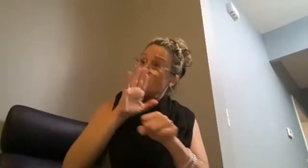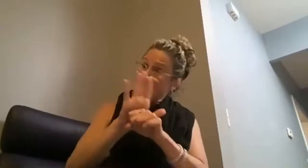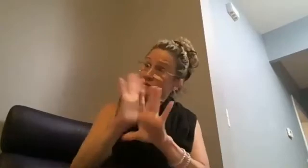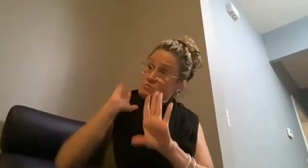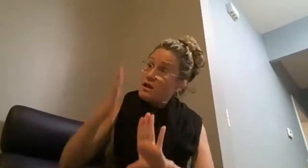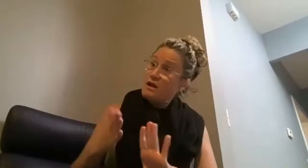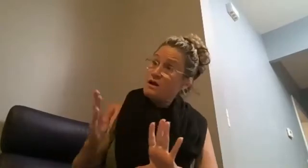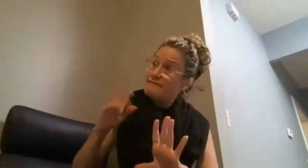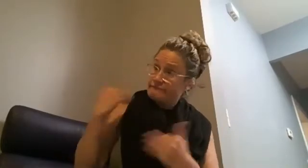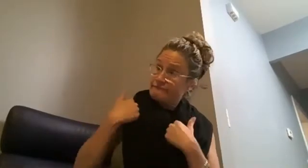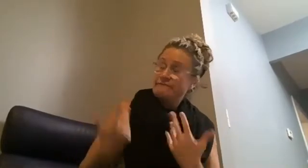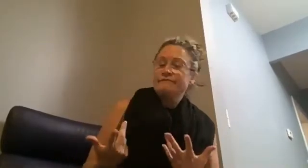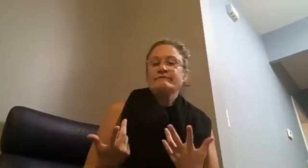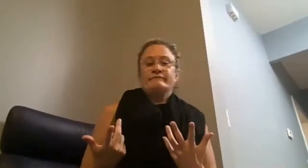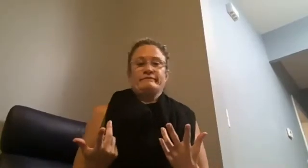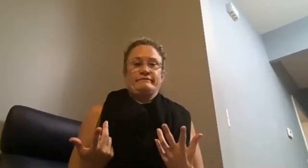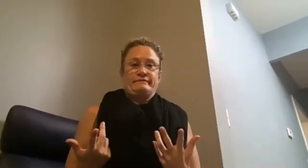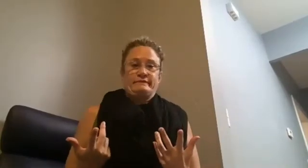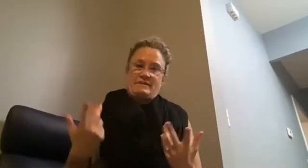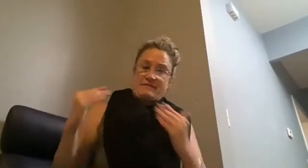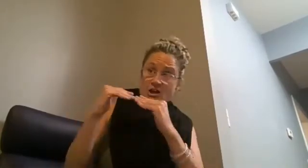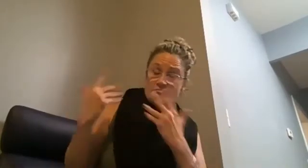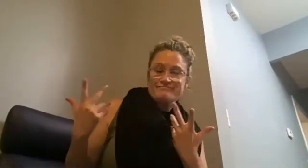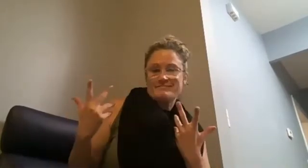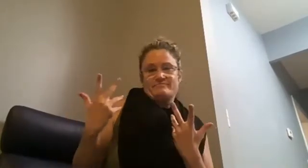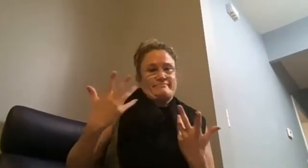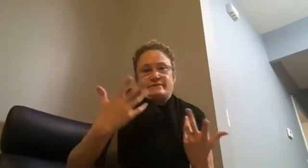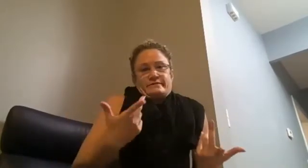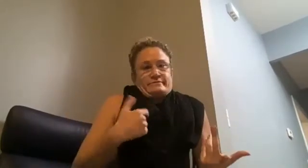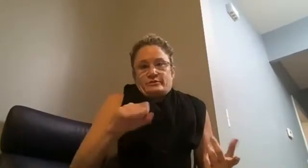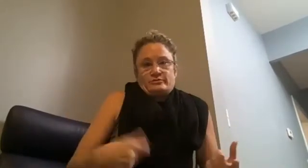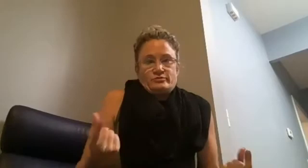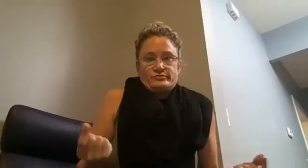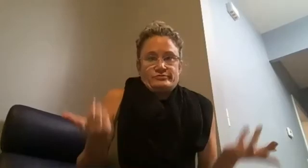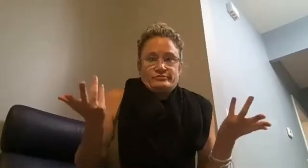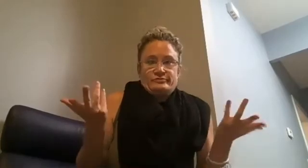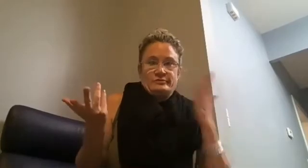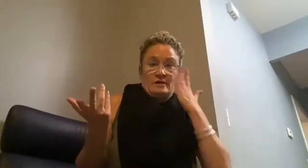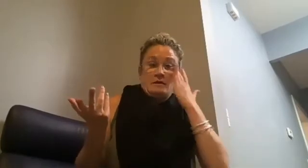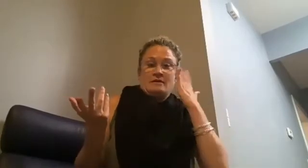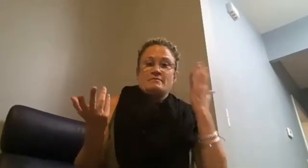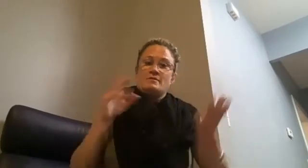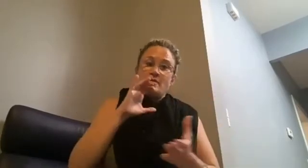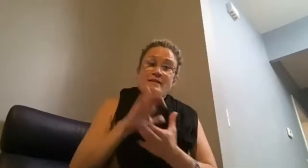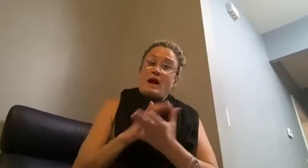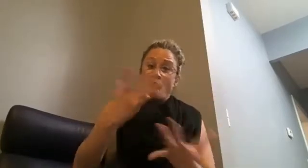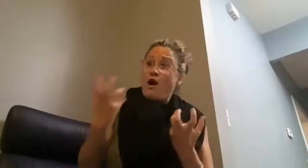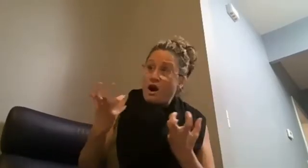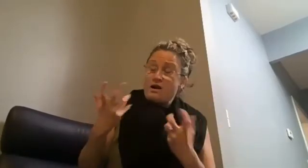And you can argue whether or not that's actually fair, but that was just ultimately the best I could do. And eventually my wife was like, I want to have kids. And so I